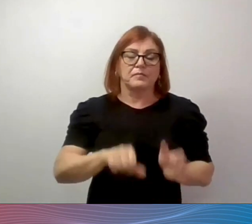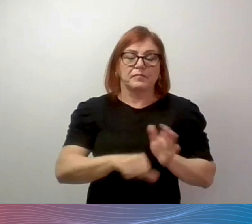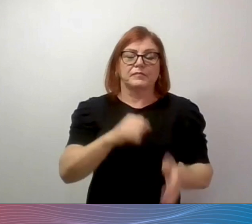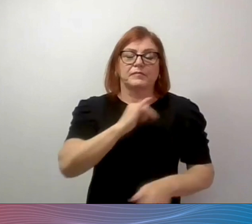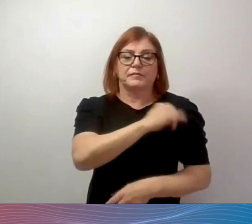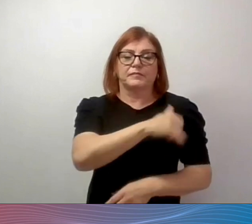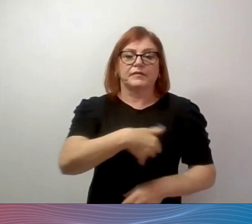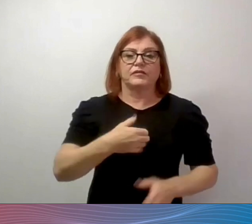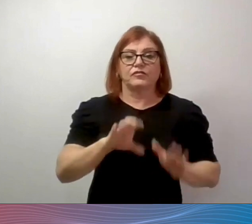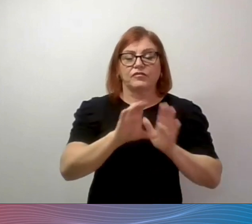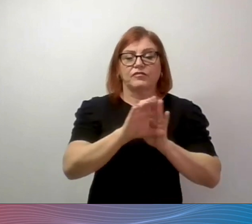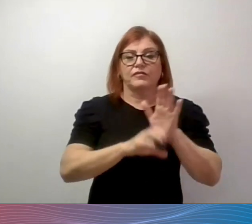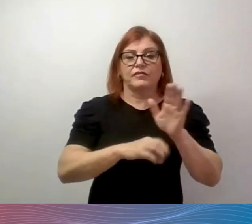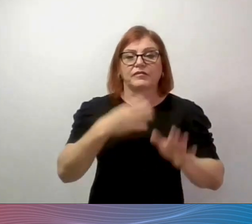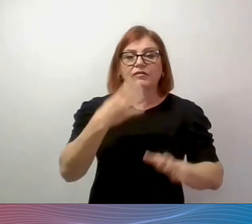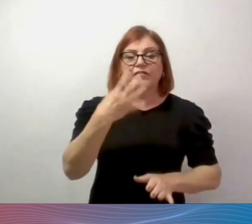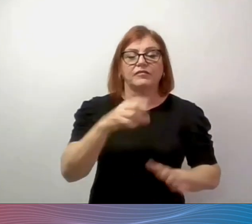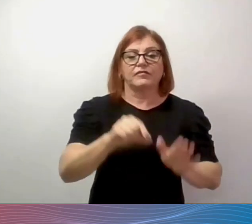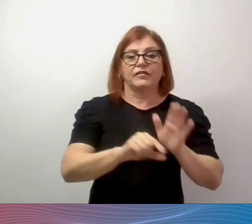Versículo 8.